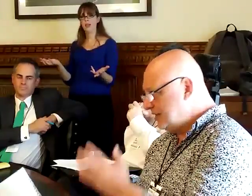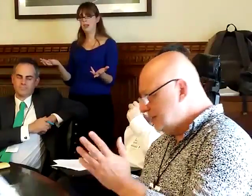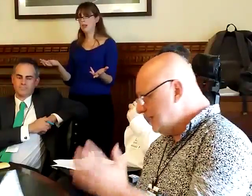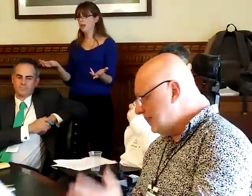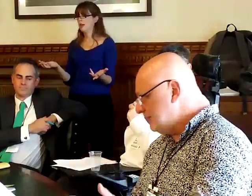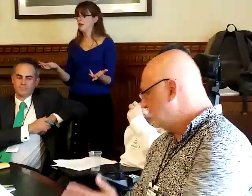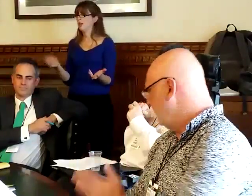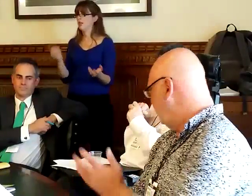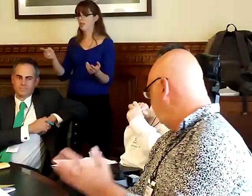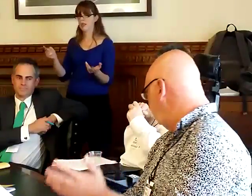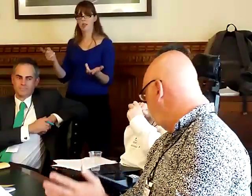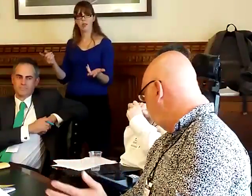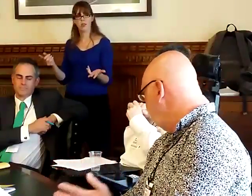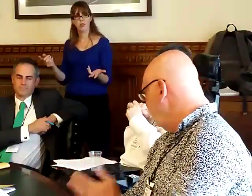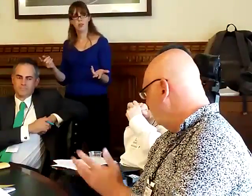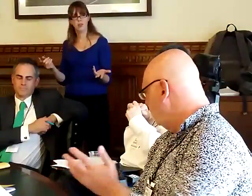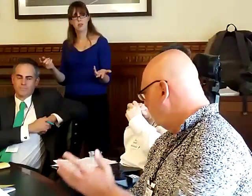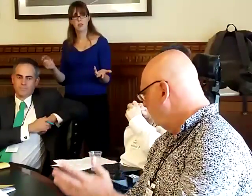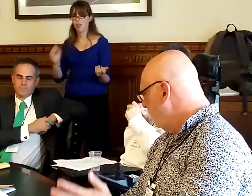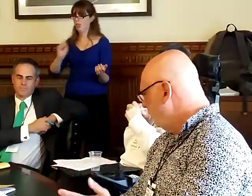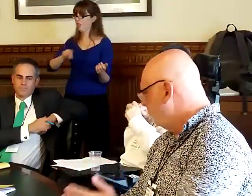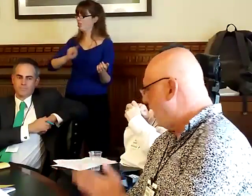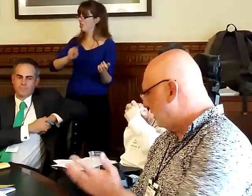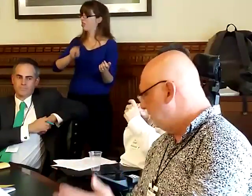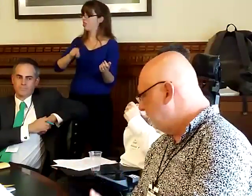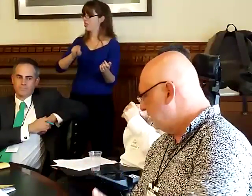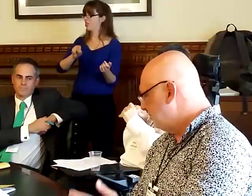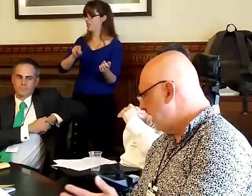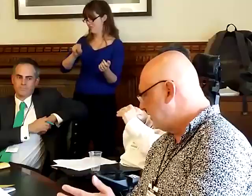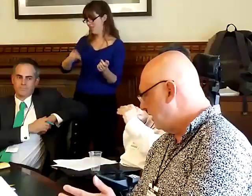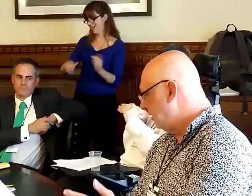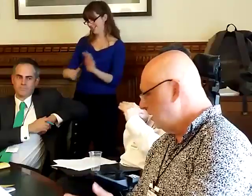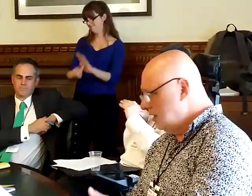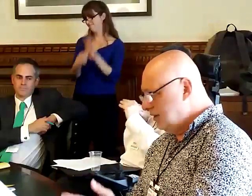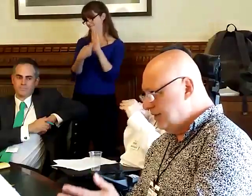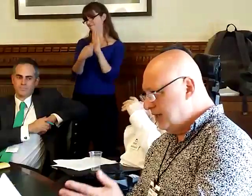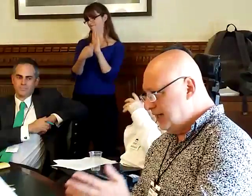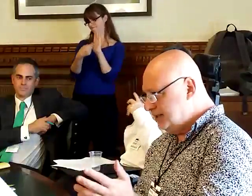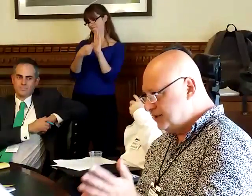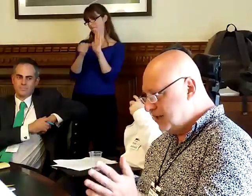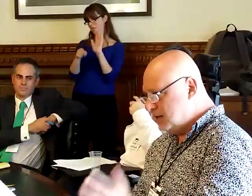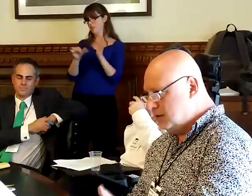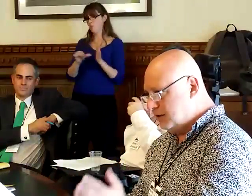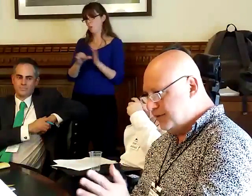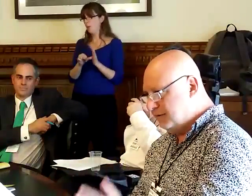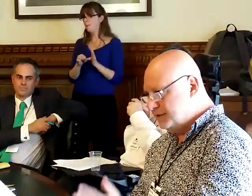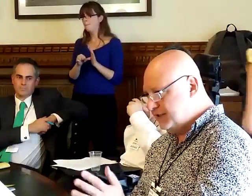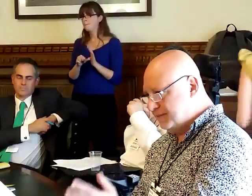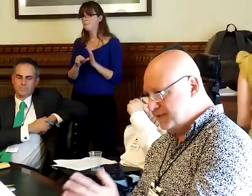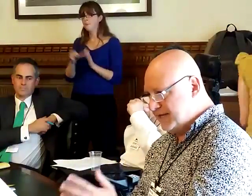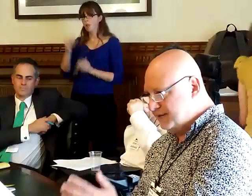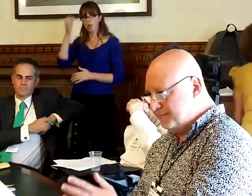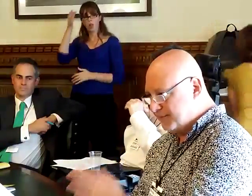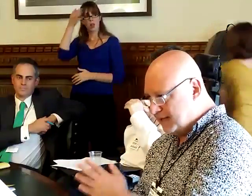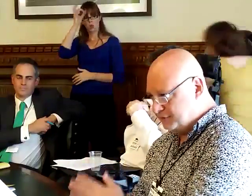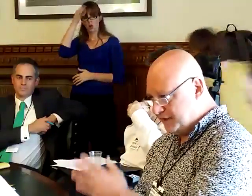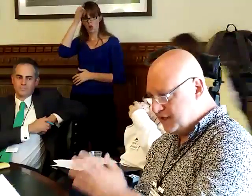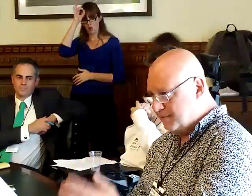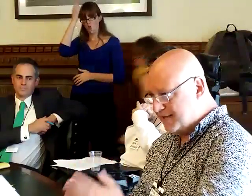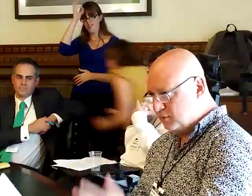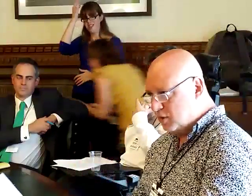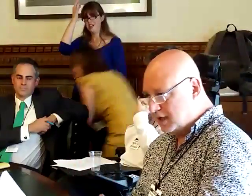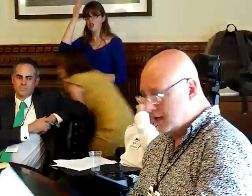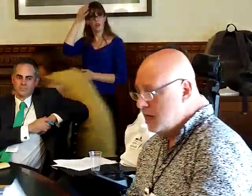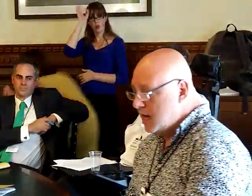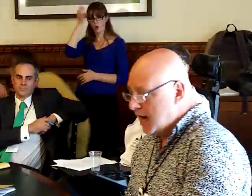and that's the real crux of this matter, that it's local authorities up and down the